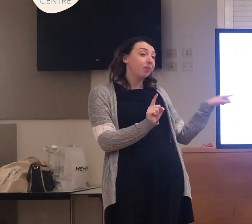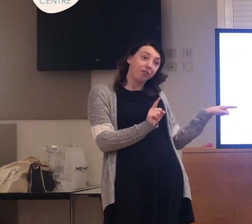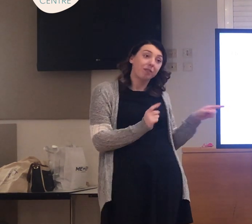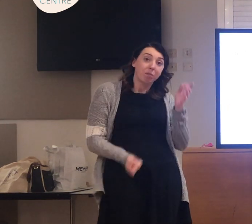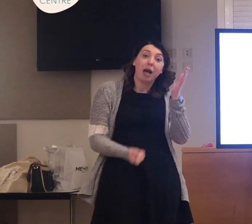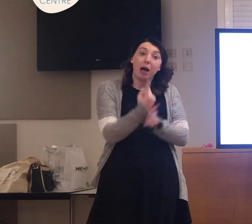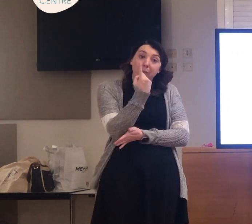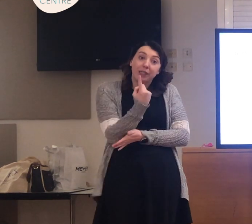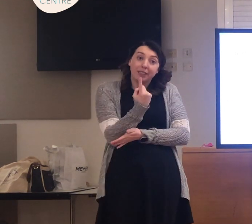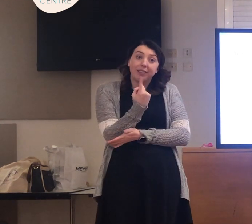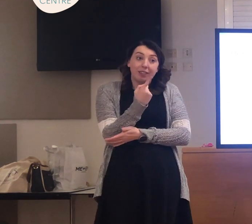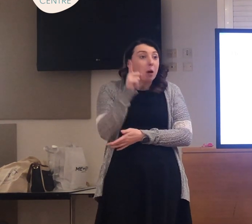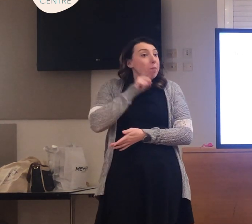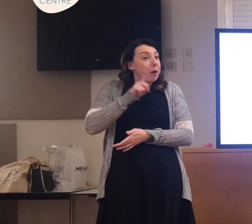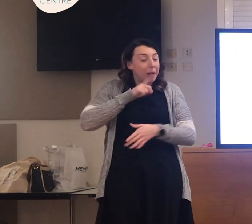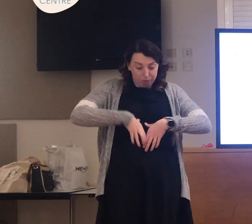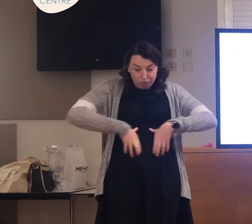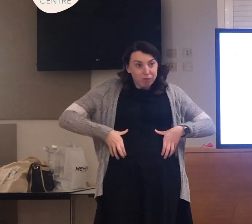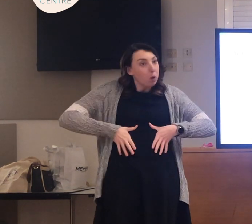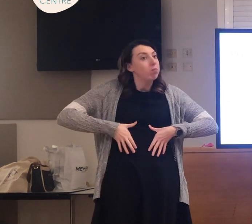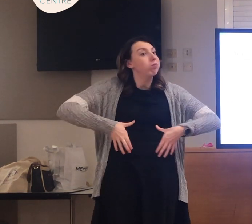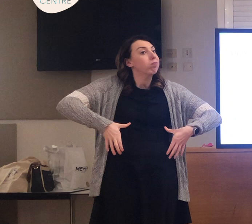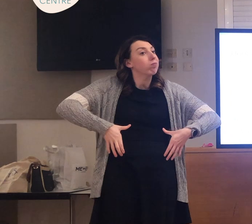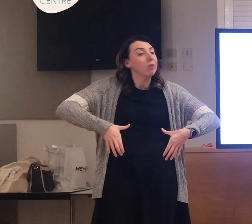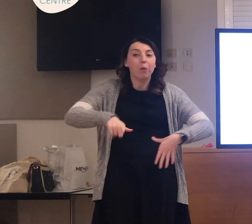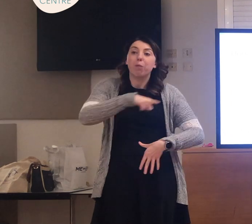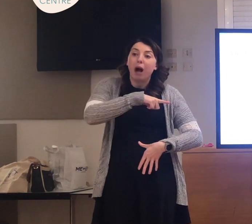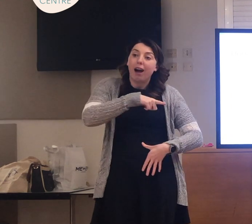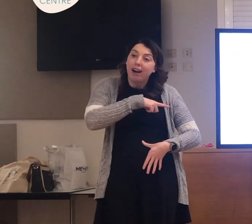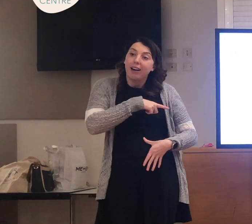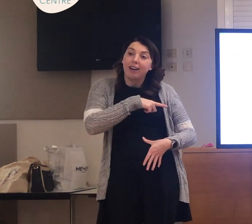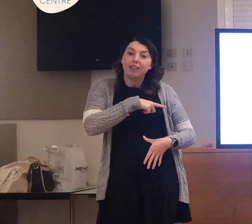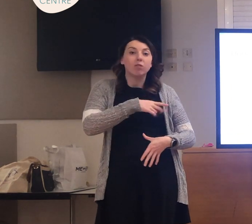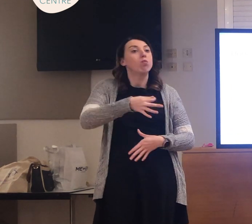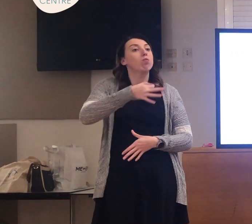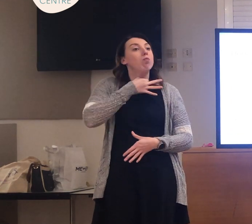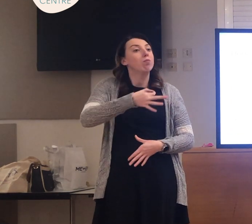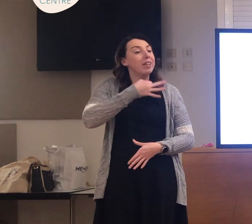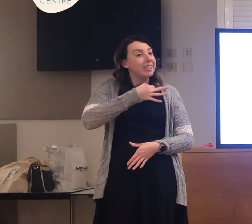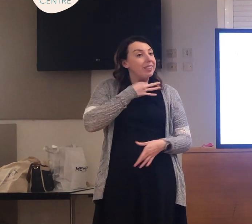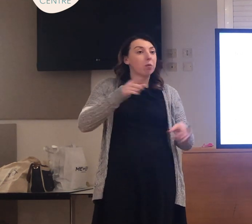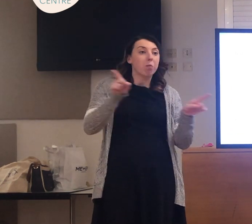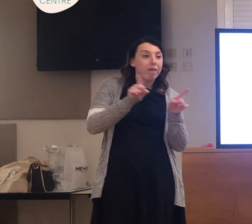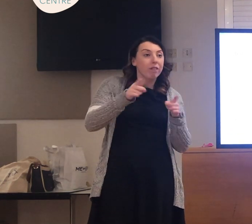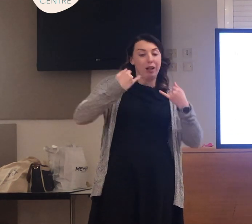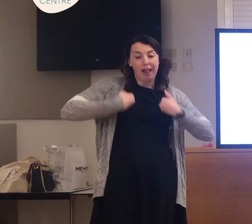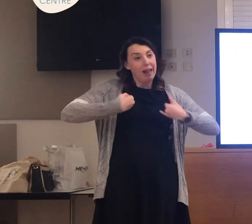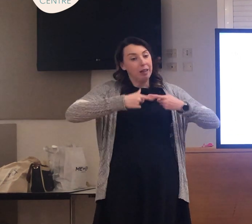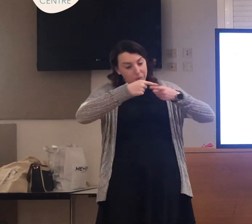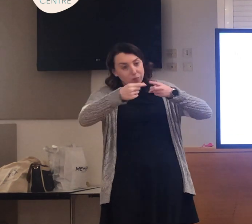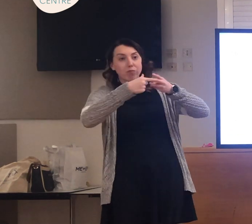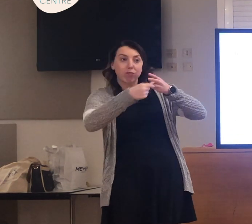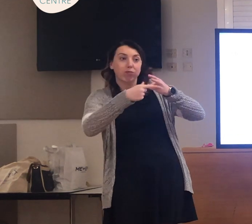what happens. And this is why very often the risk factors for other